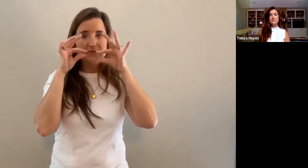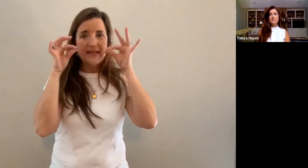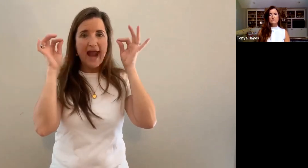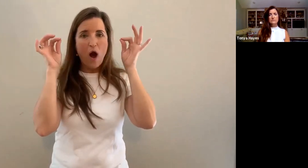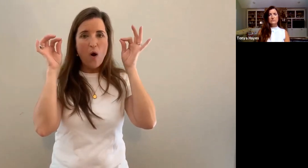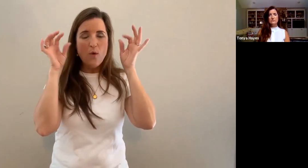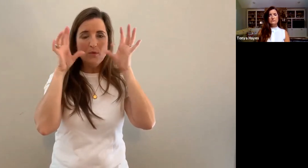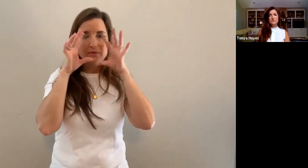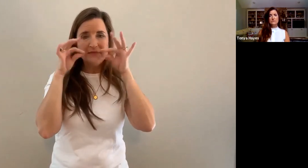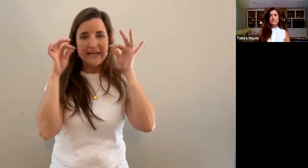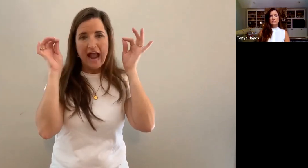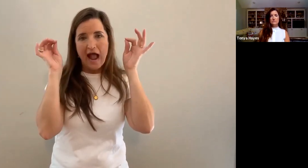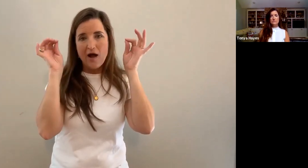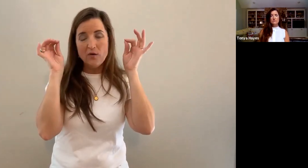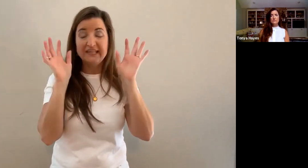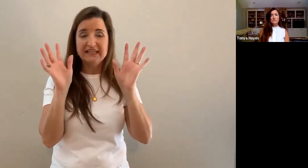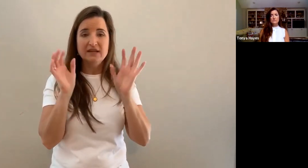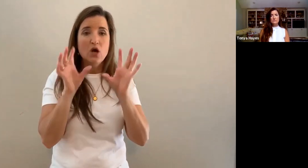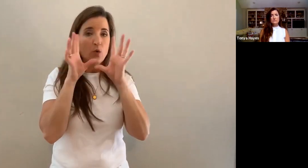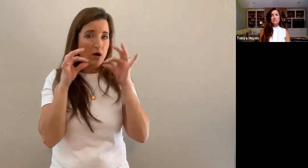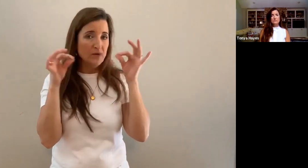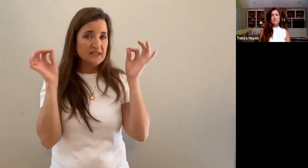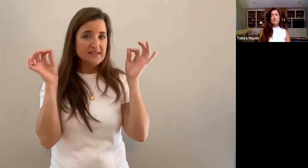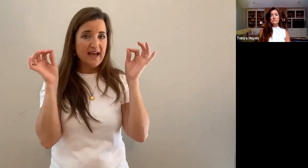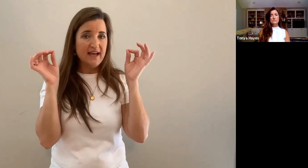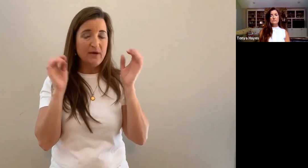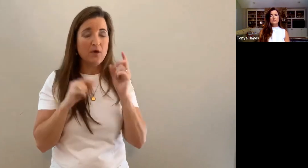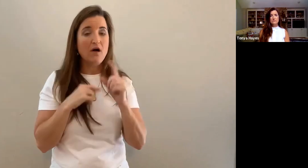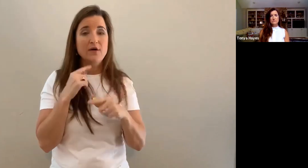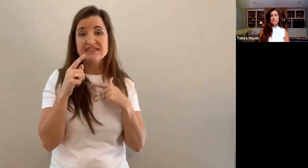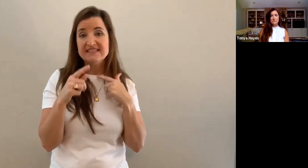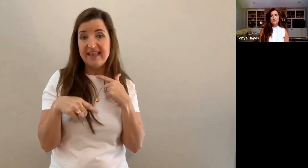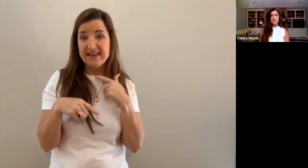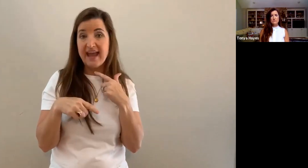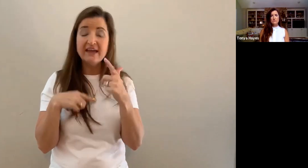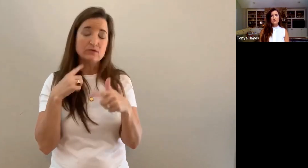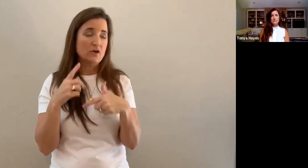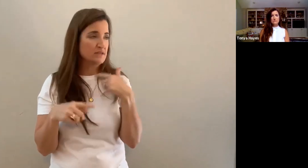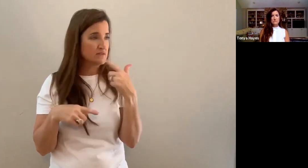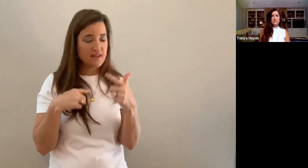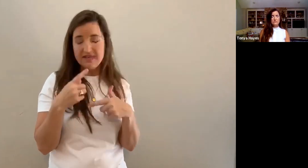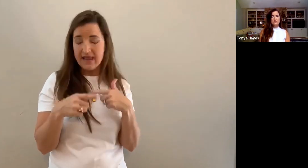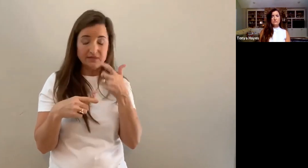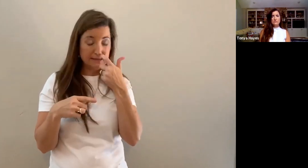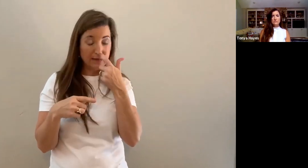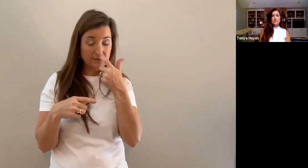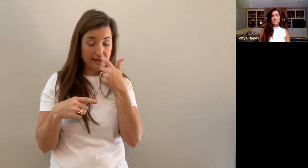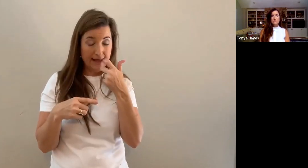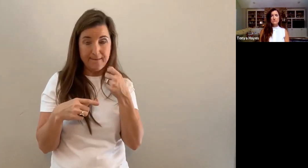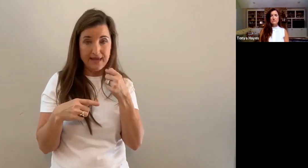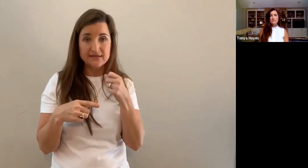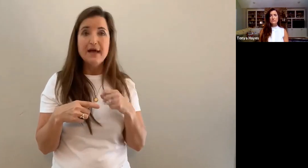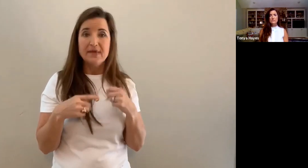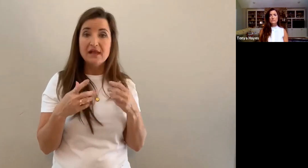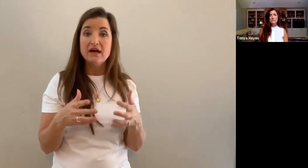this. Meow, meow. Again, we're always going to sign and we're always going to say cat and we're always going to say the sound that a